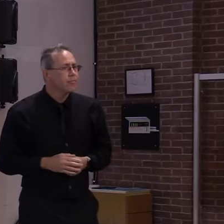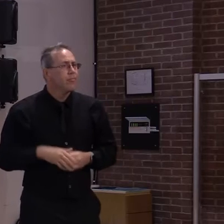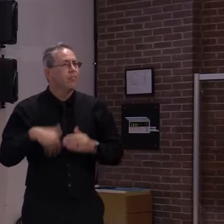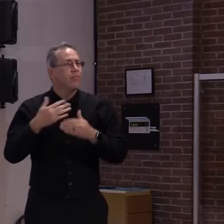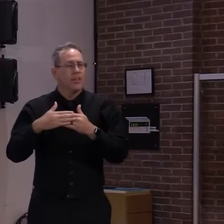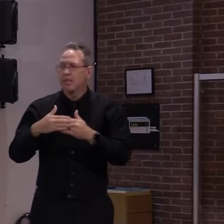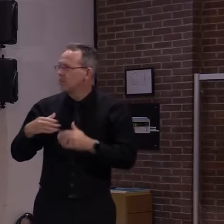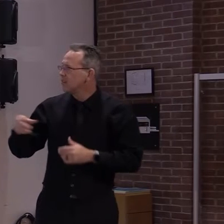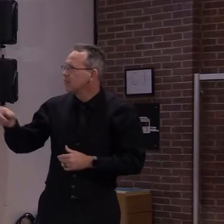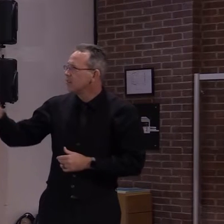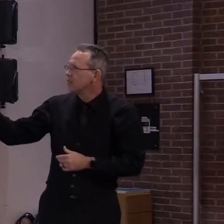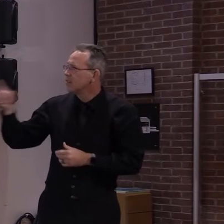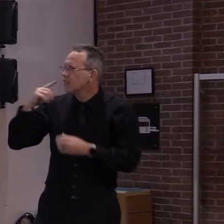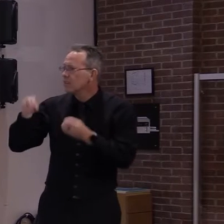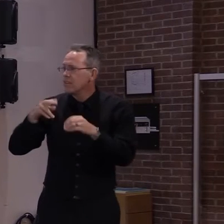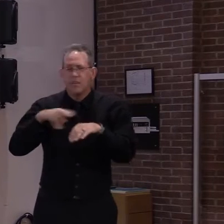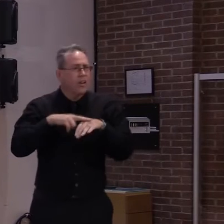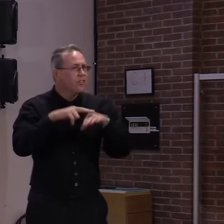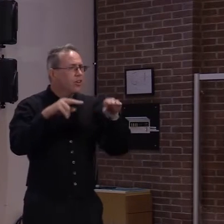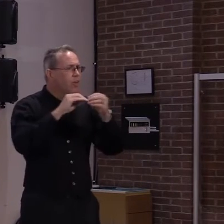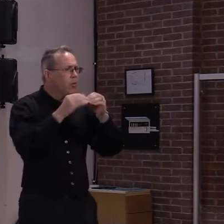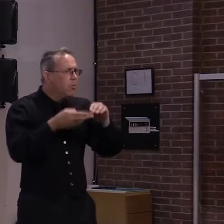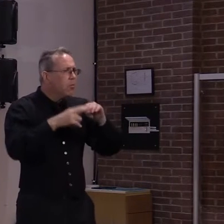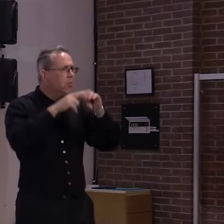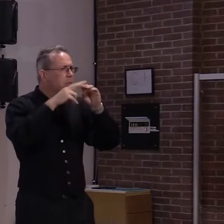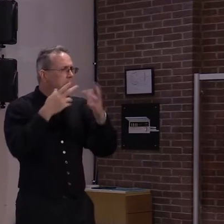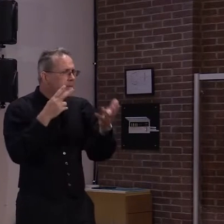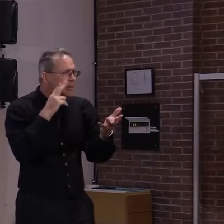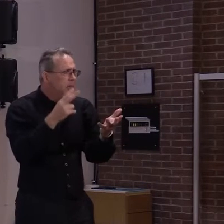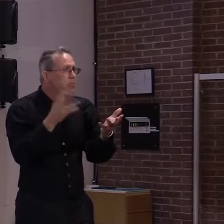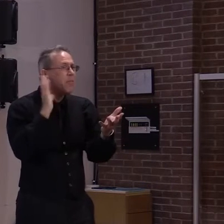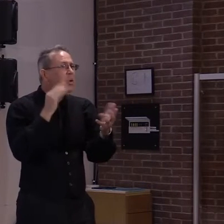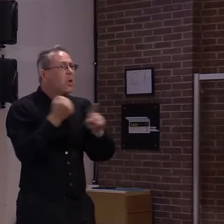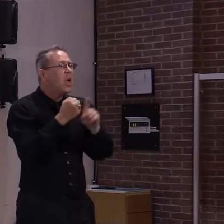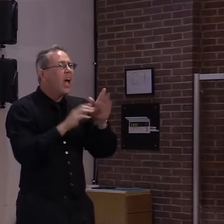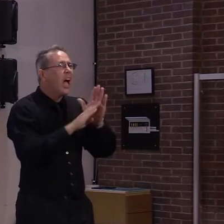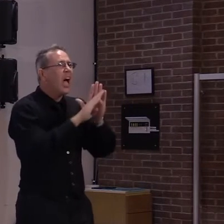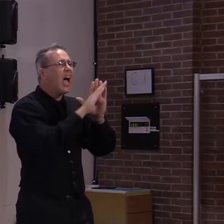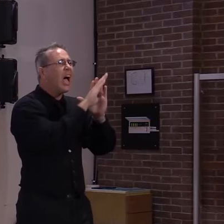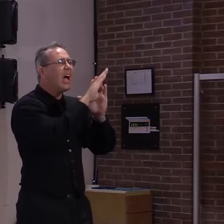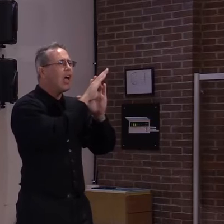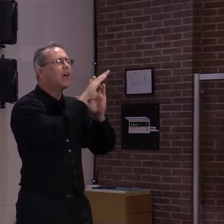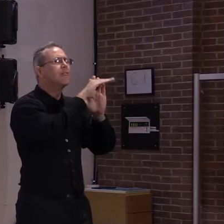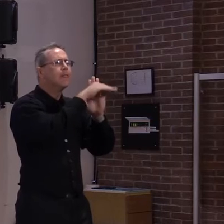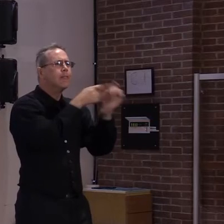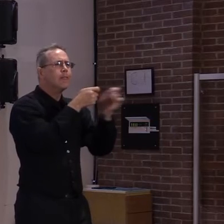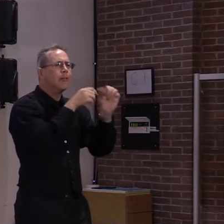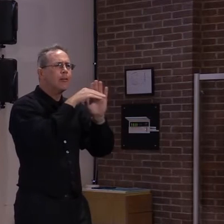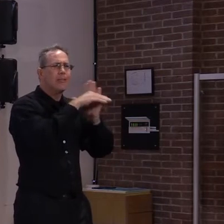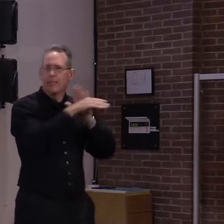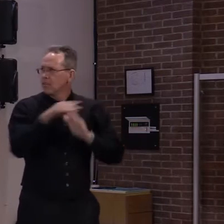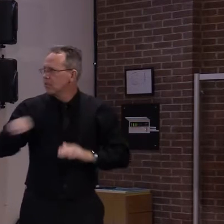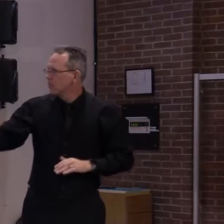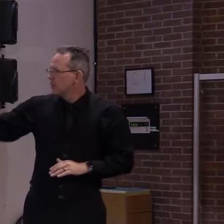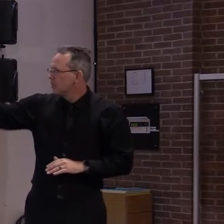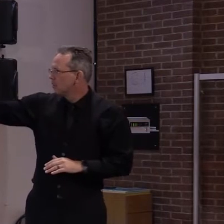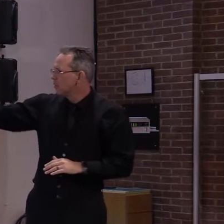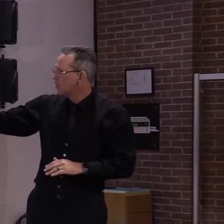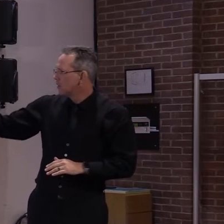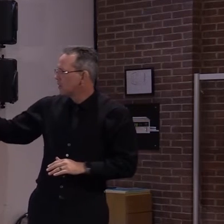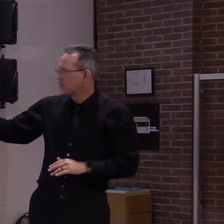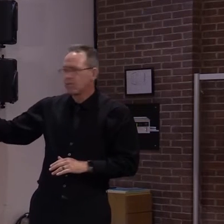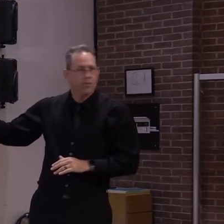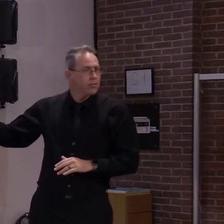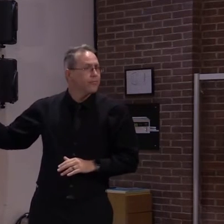over week does continue to slow. This week, cases increased 19% over last week's